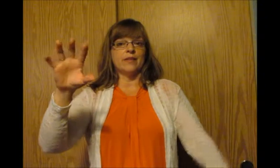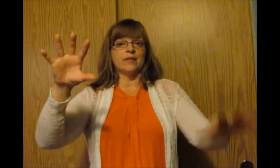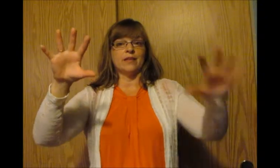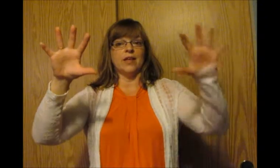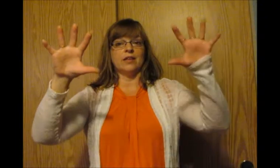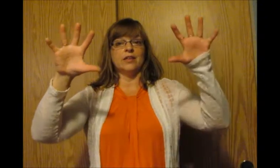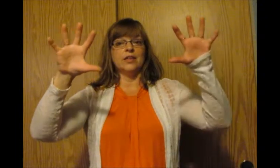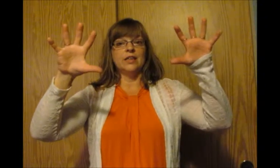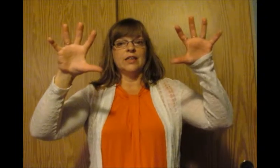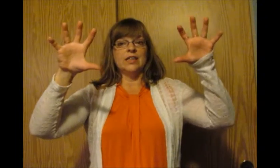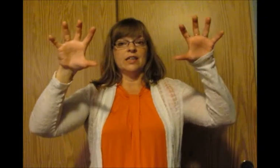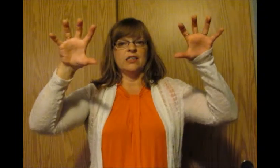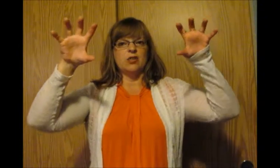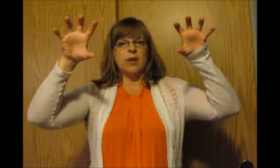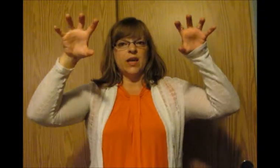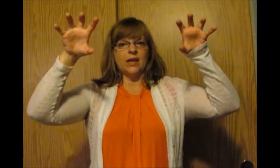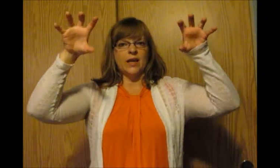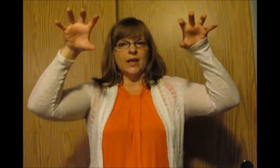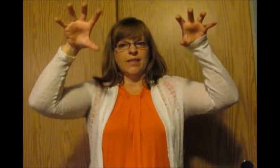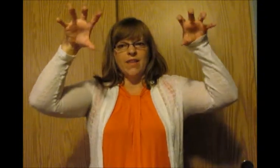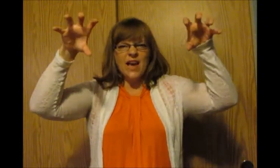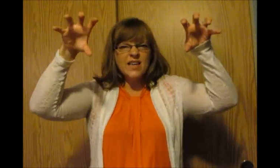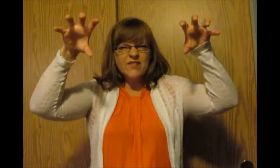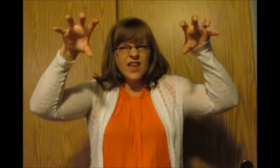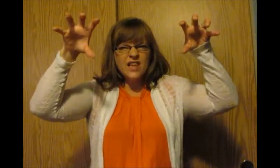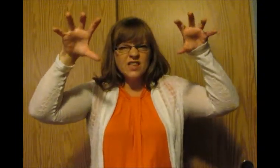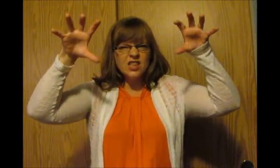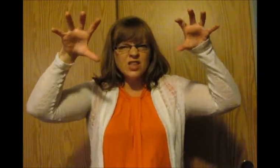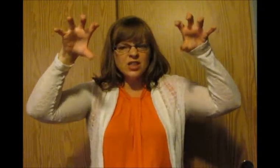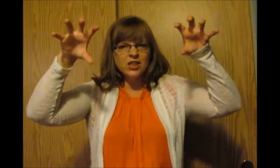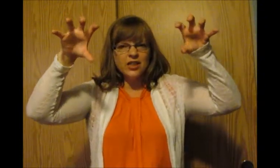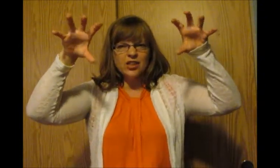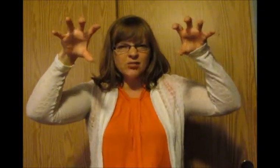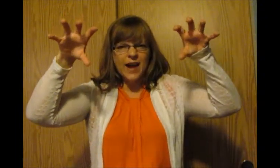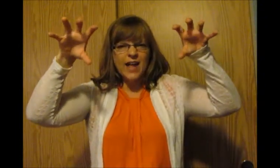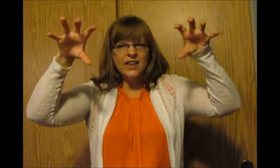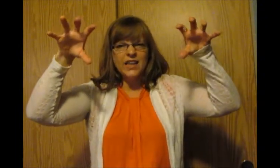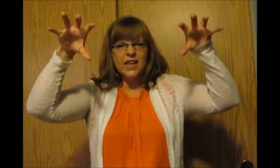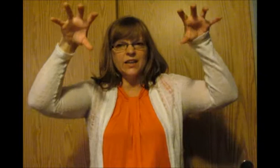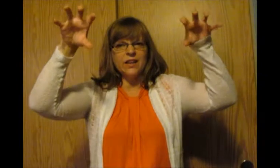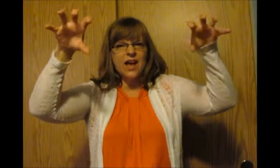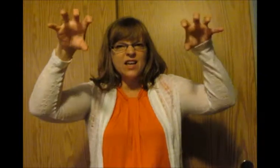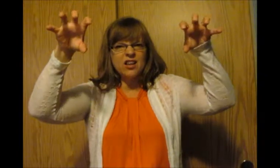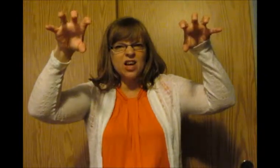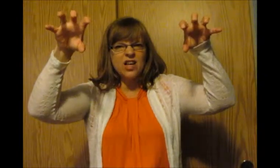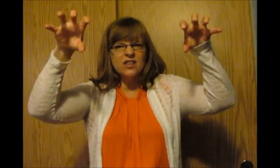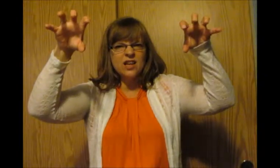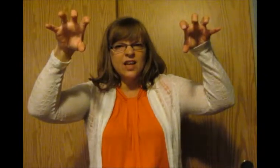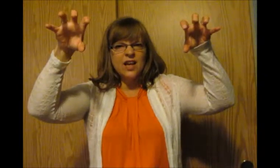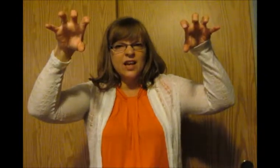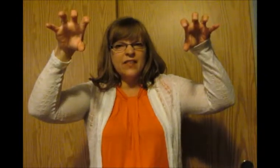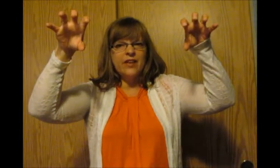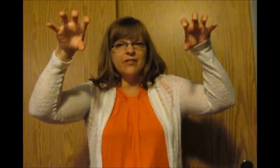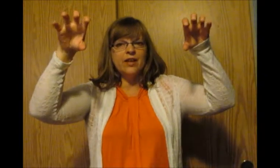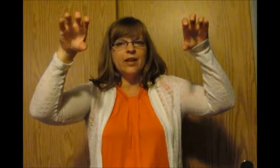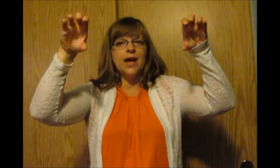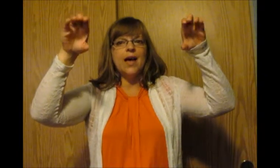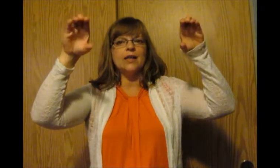this letter is to make like a lion face, like you're growling and lion claws, and then relax